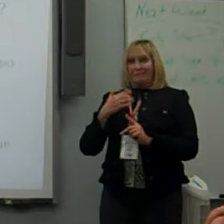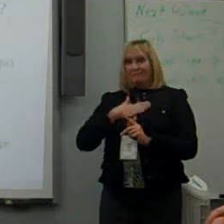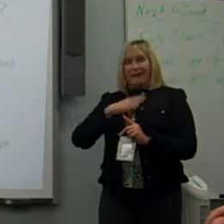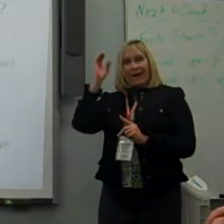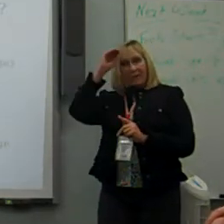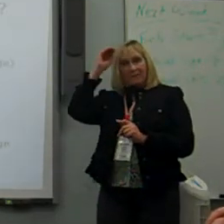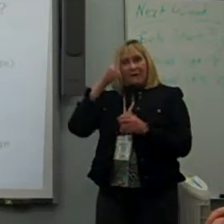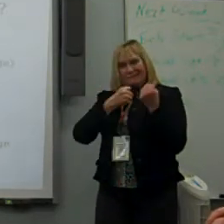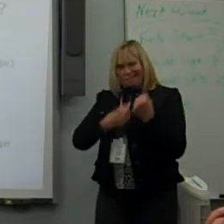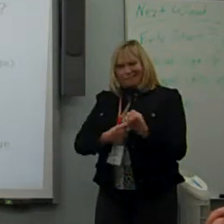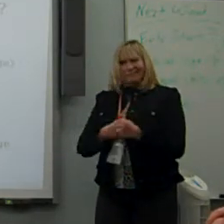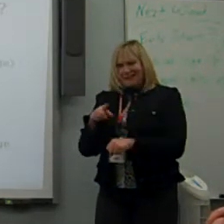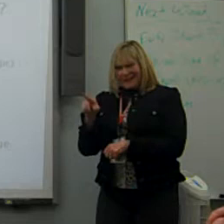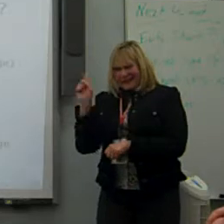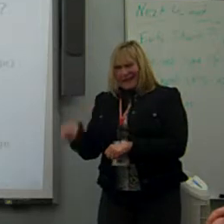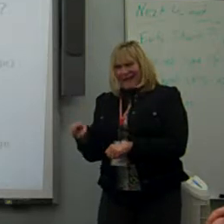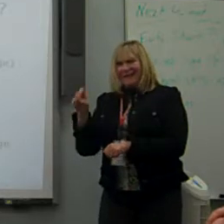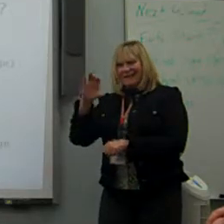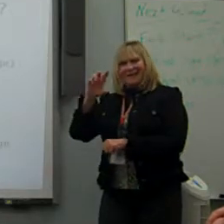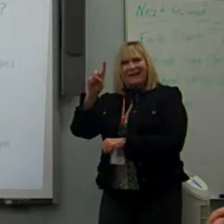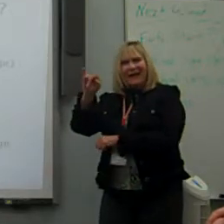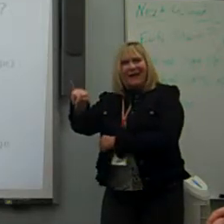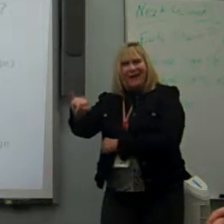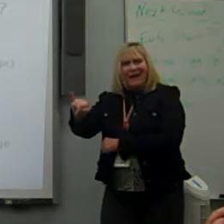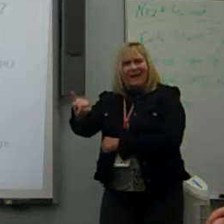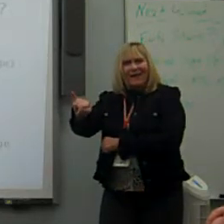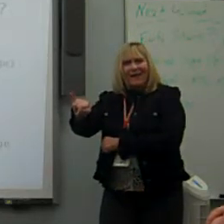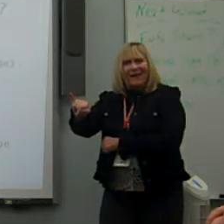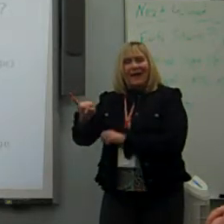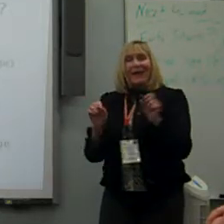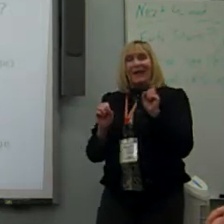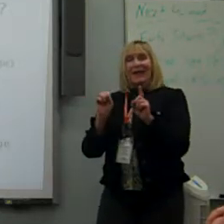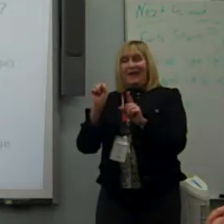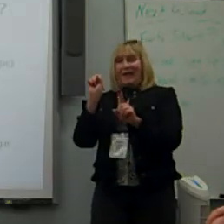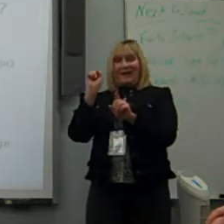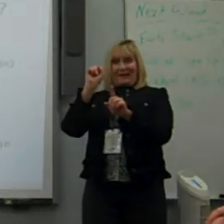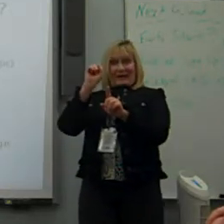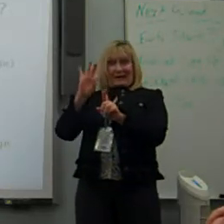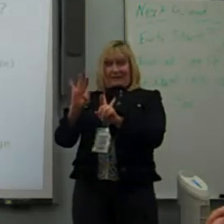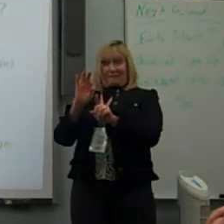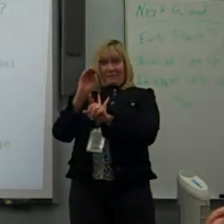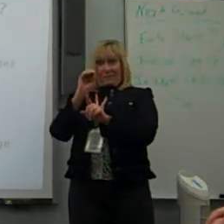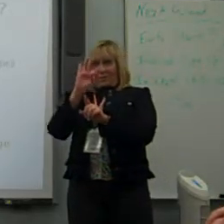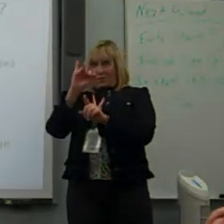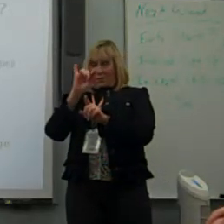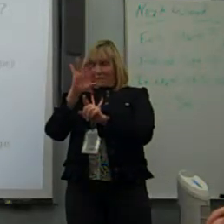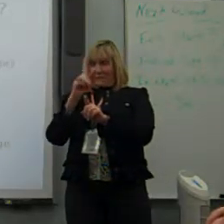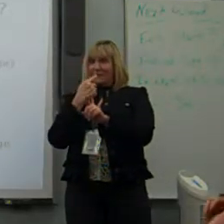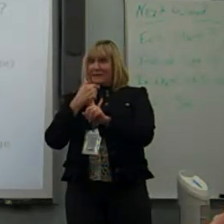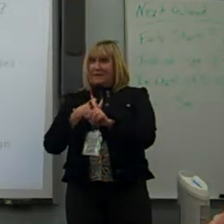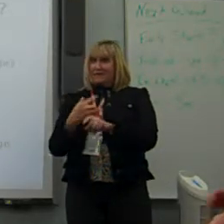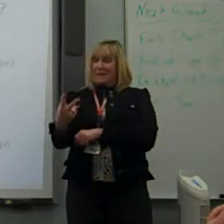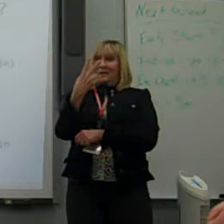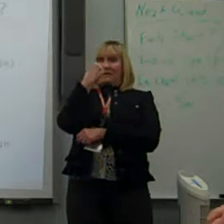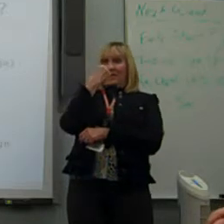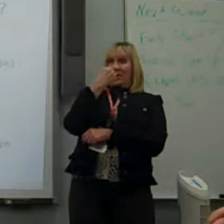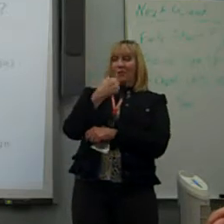I have had many arguments with people about why I have such a strong feeling about having, or opinion about having a